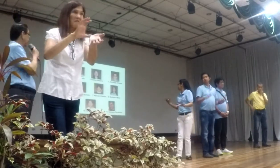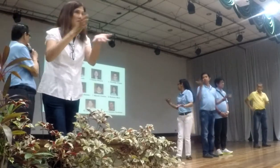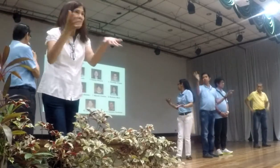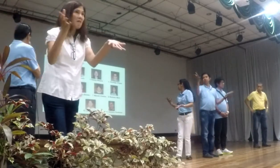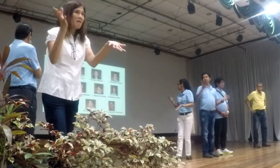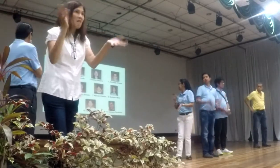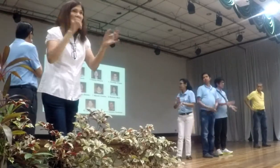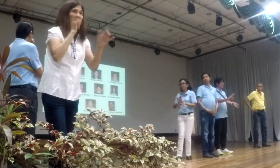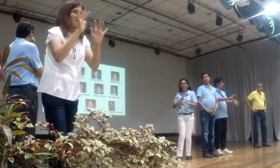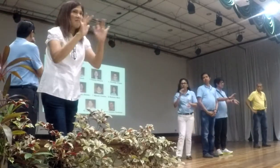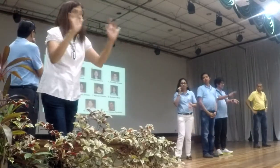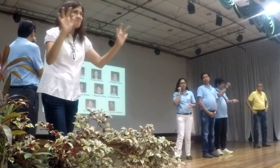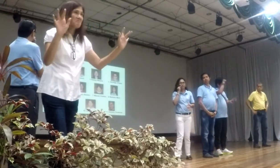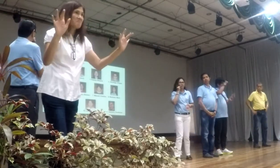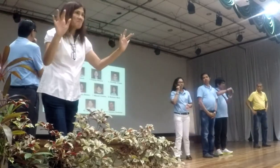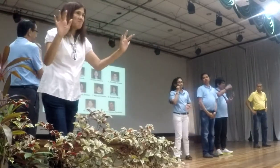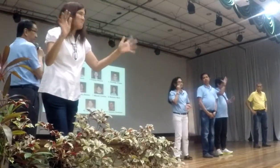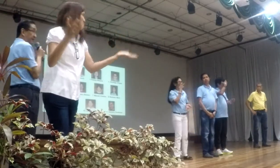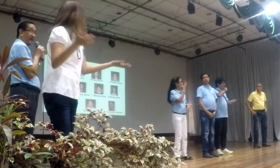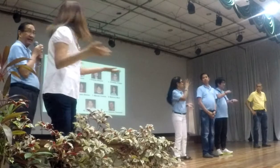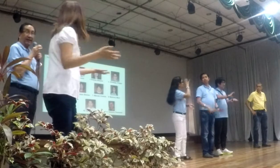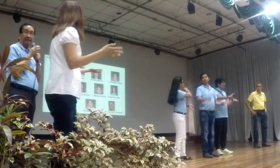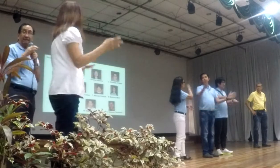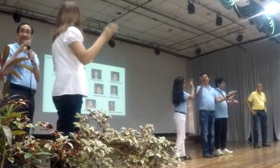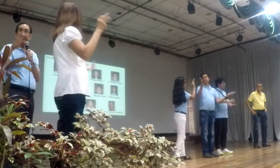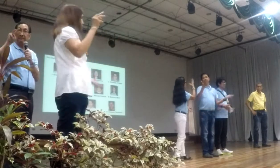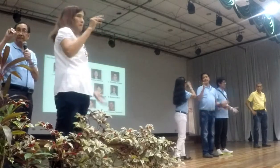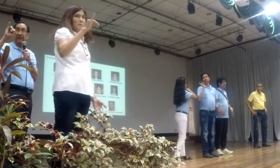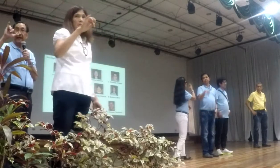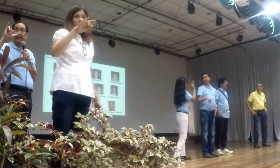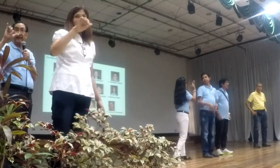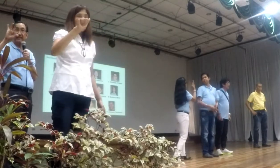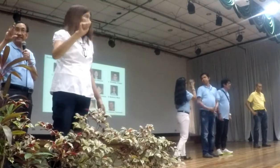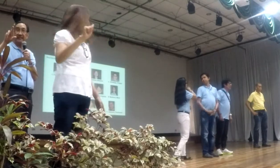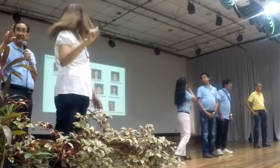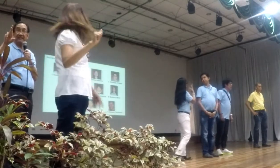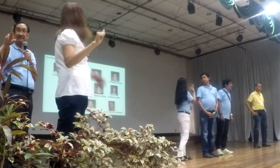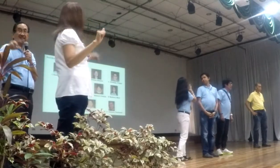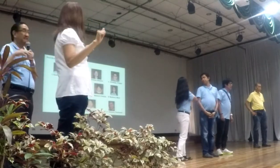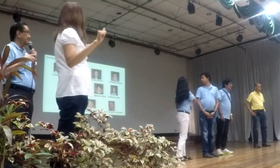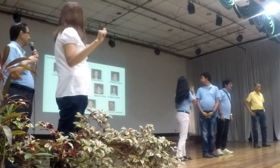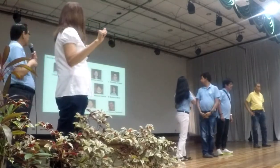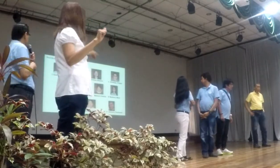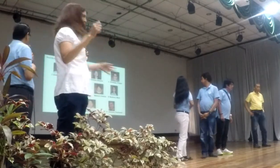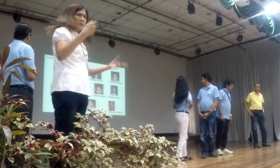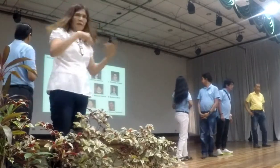She's not here. Mayra Medrana. Mayra is not here.